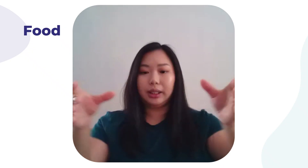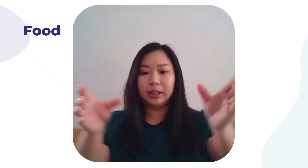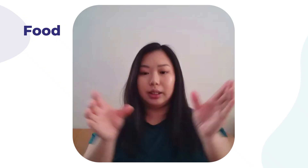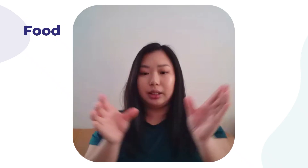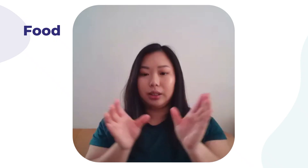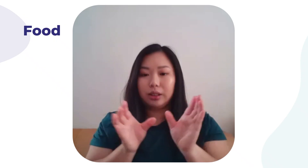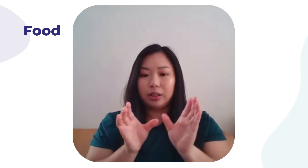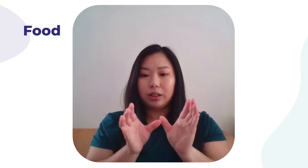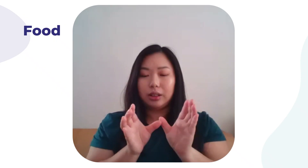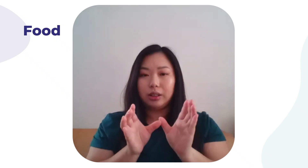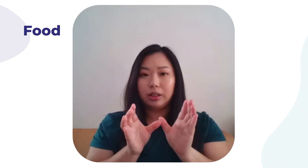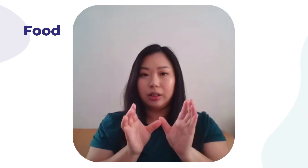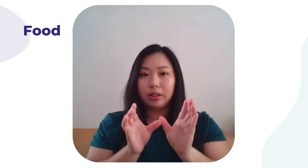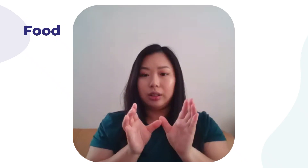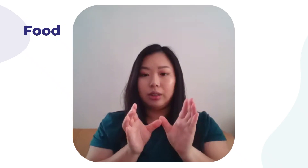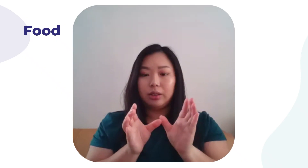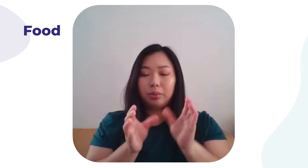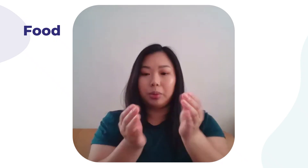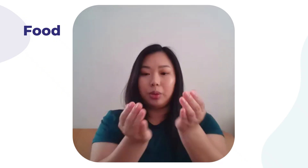Plate.